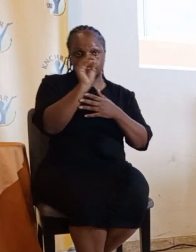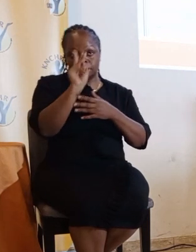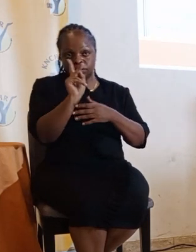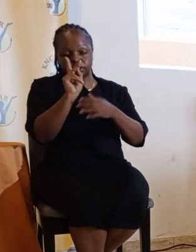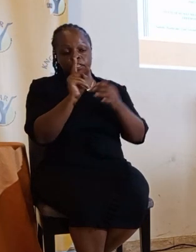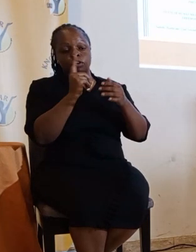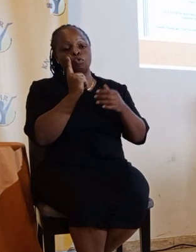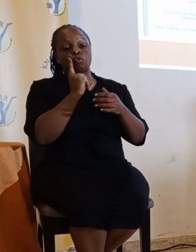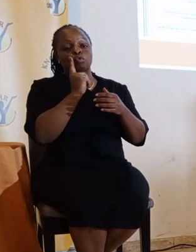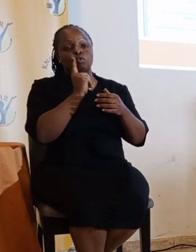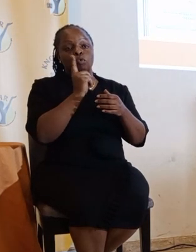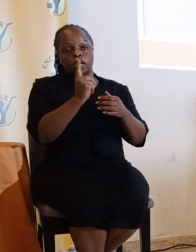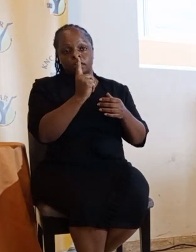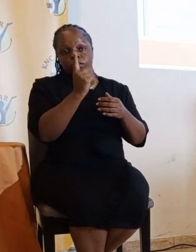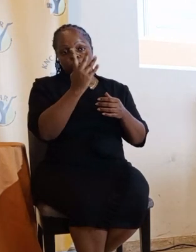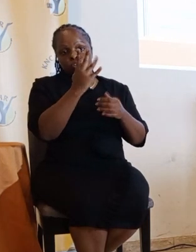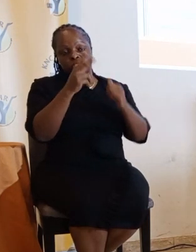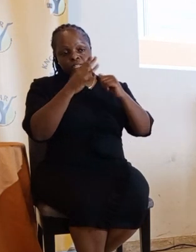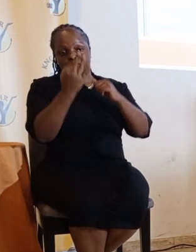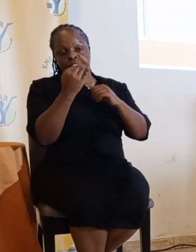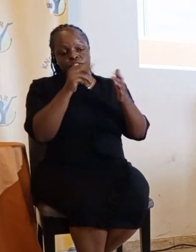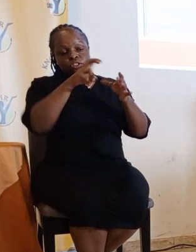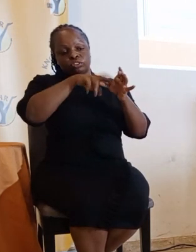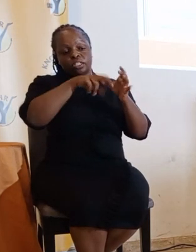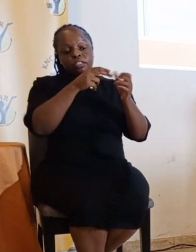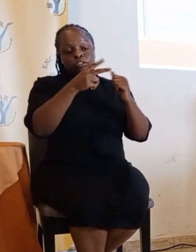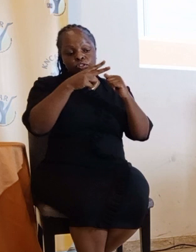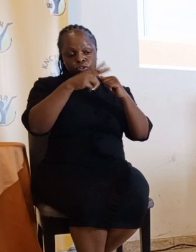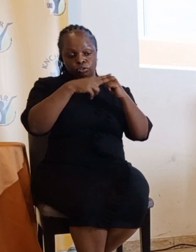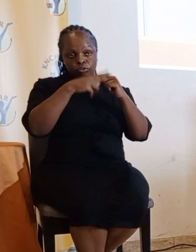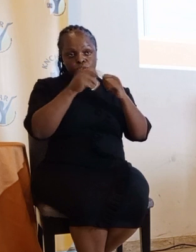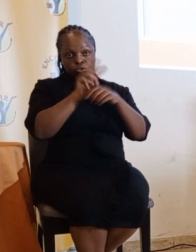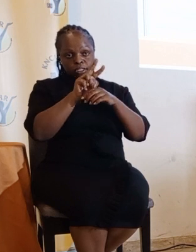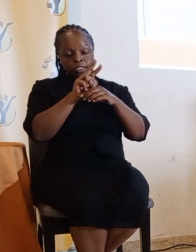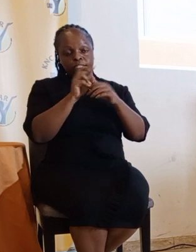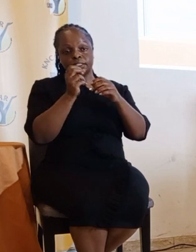50,143 did not join junior secondary schools, and about